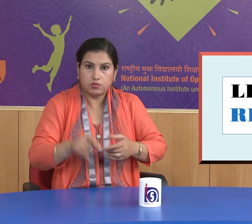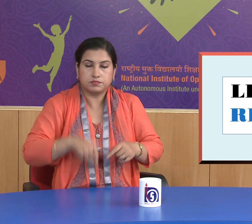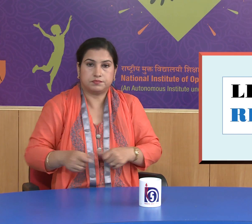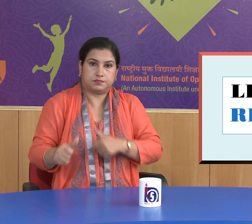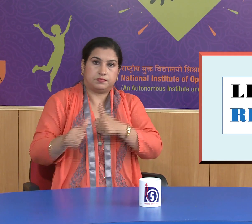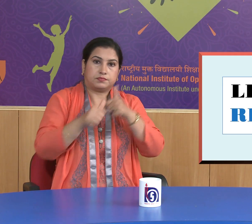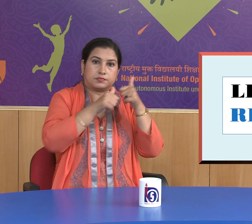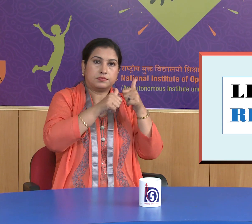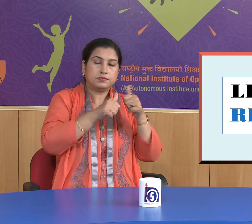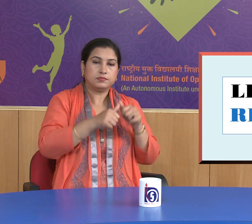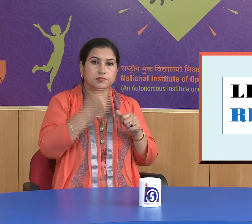it.